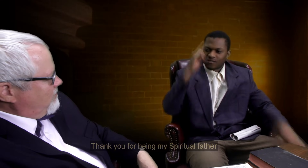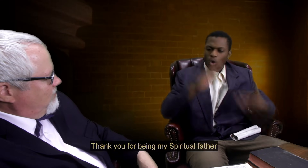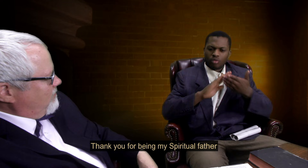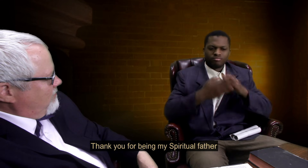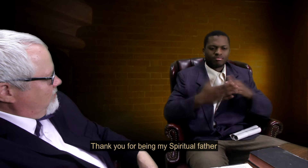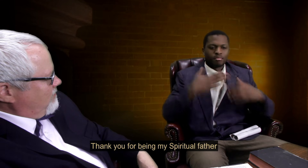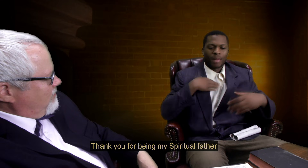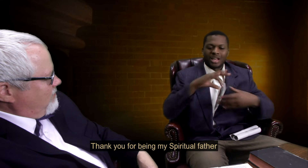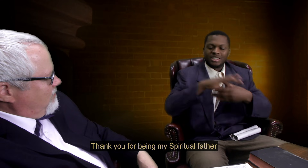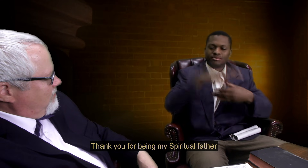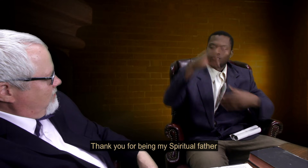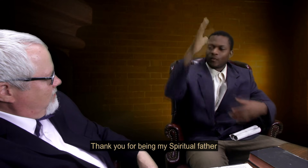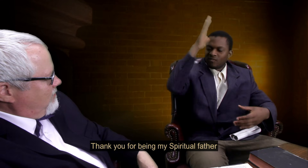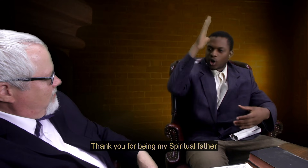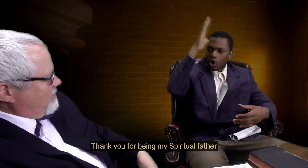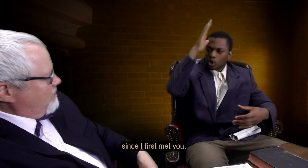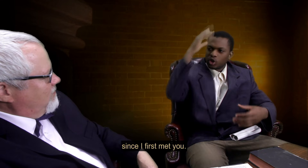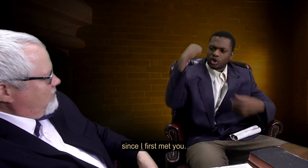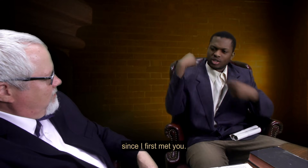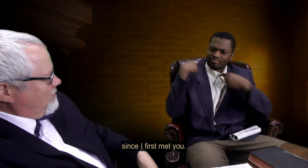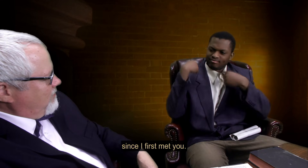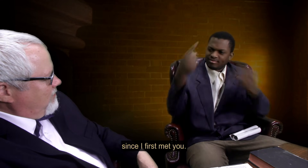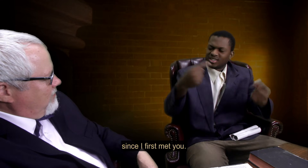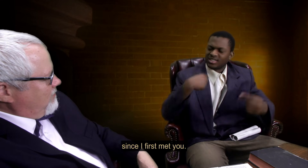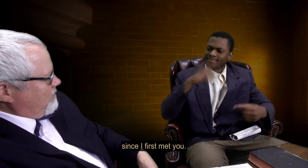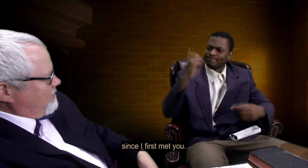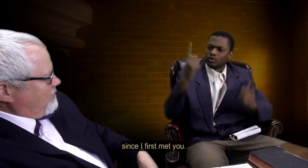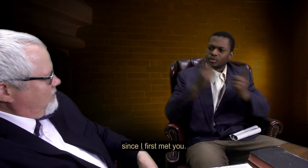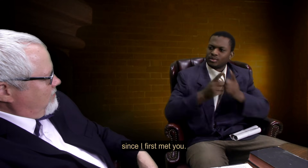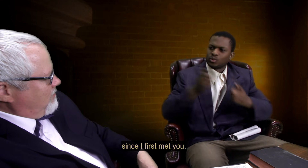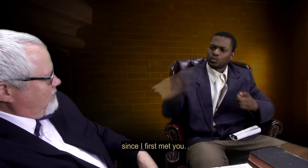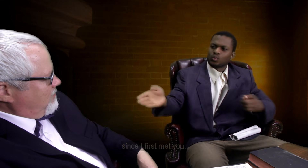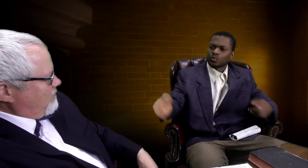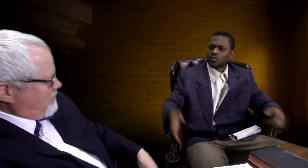Thank you for being my spiritual father since I first met you.